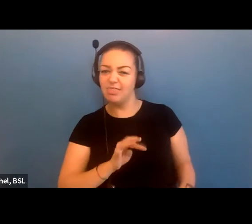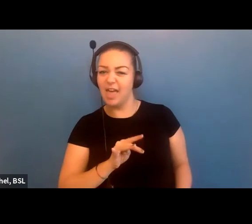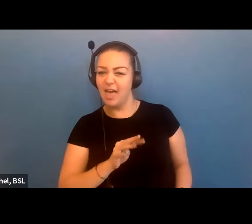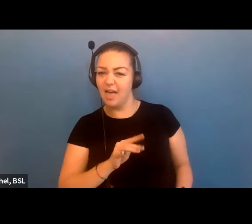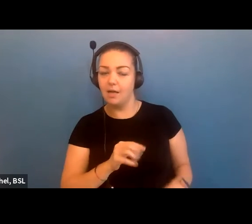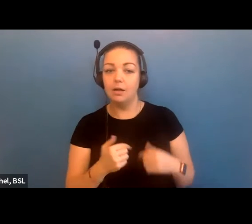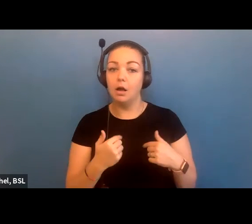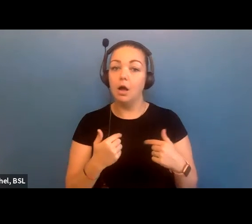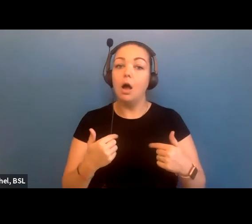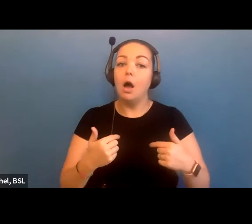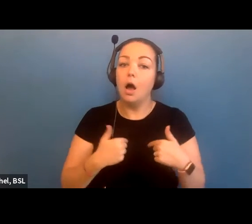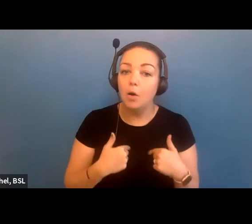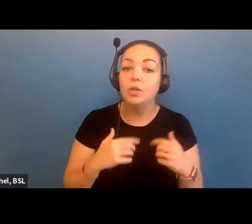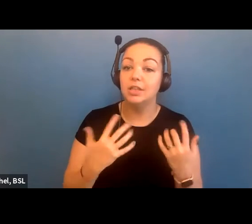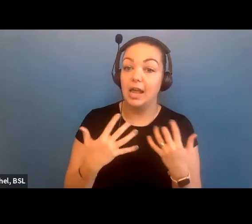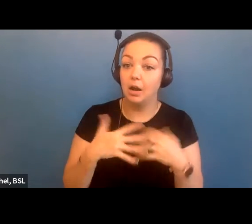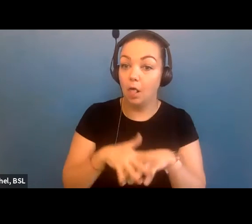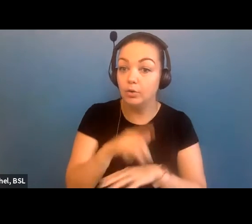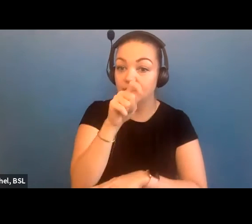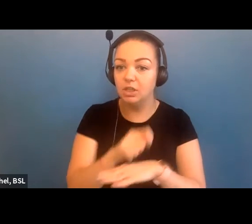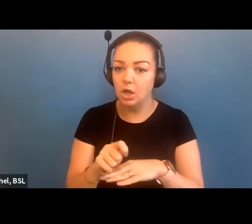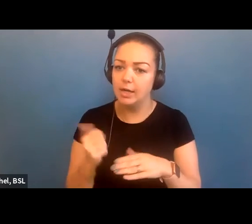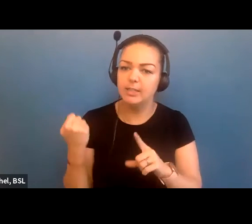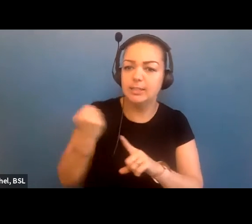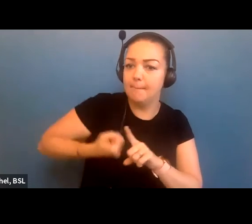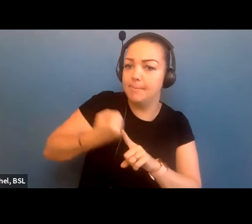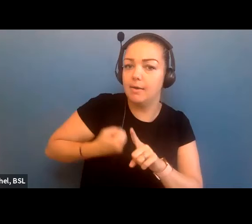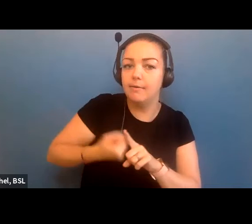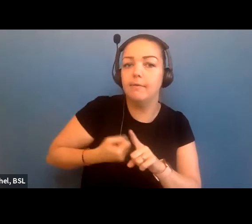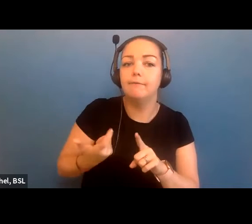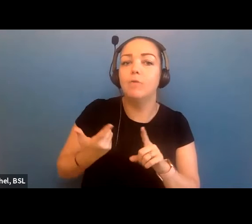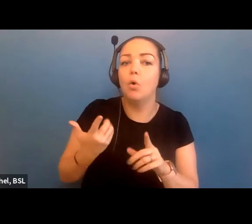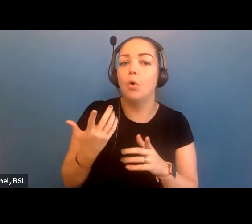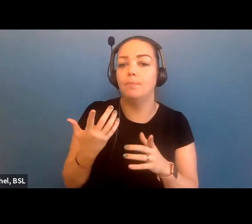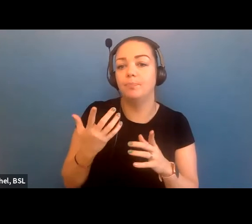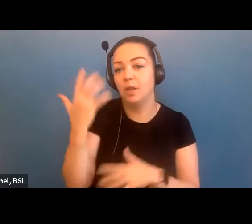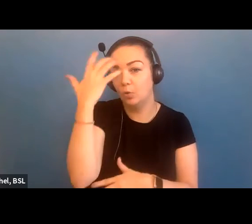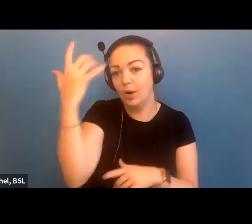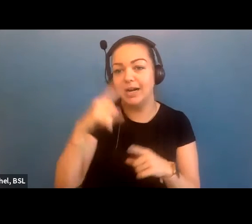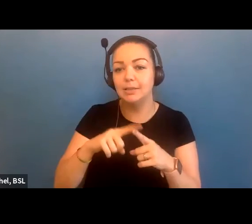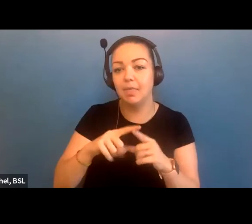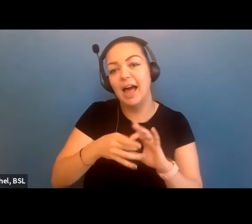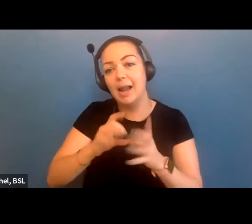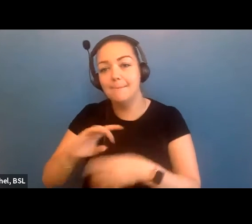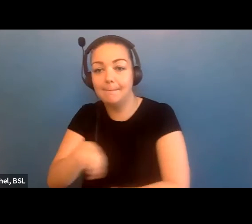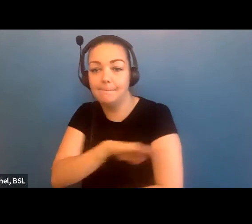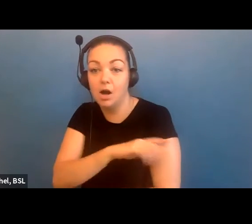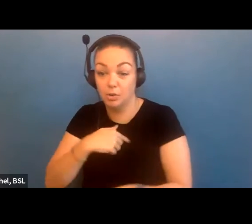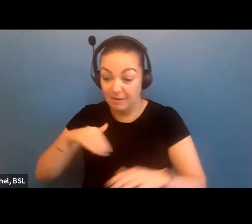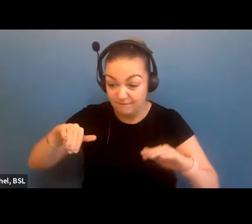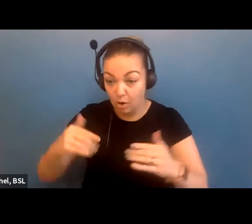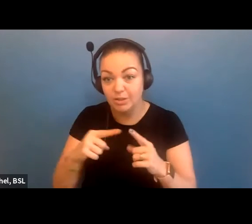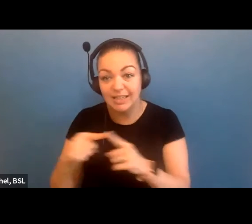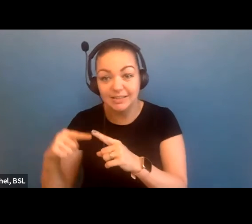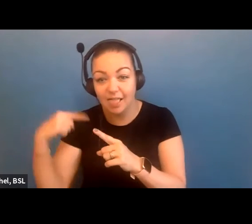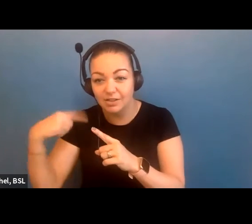design champion for Queen Elizabeth Olympic Park, and so was very focused on just East London for 8 years as